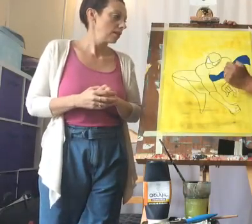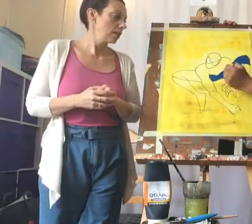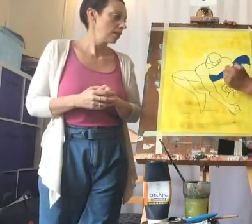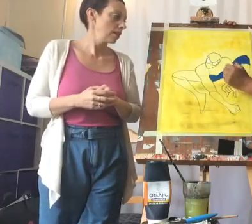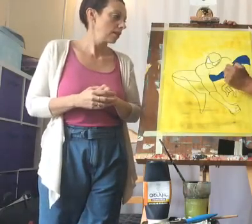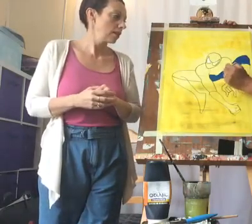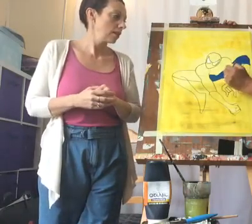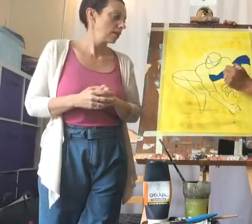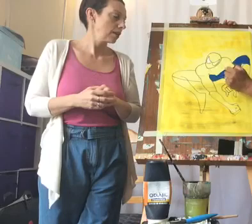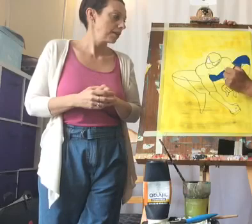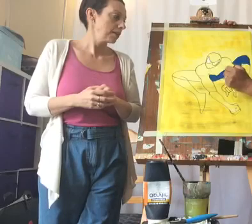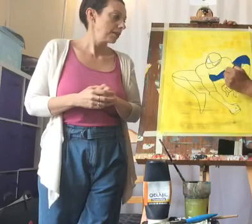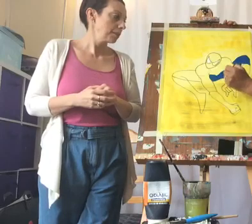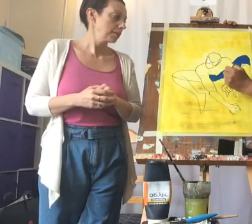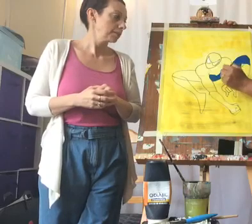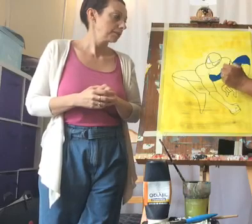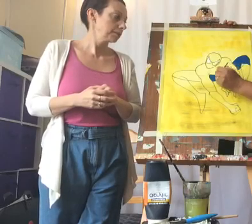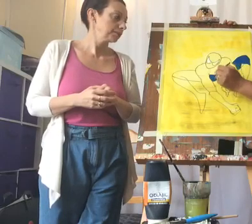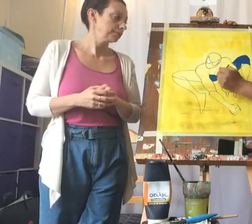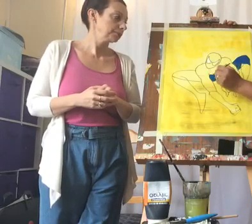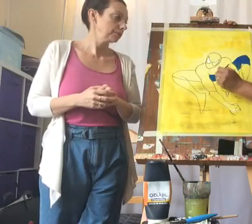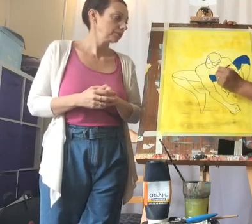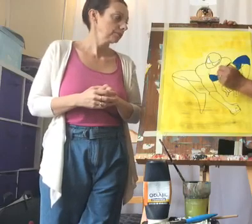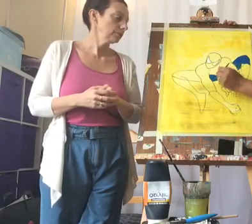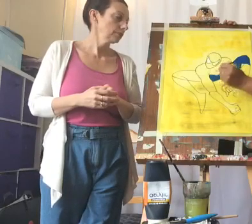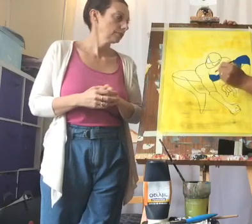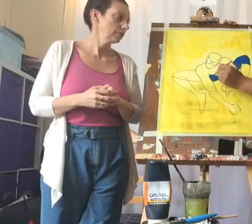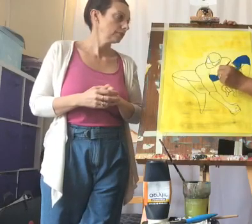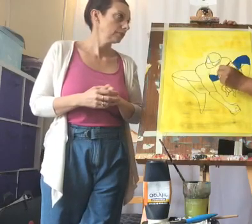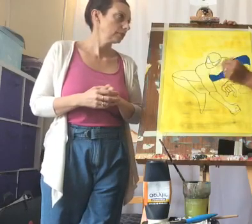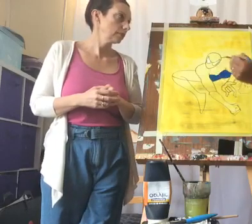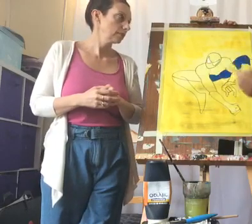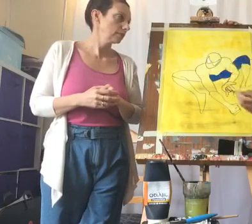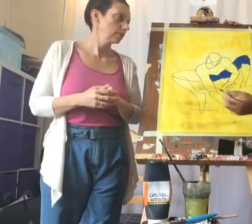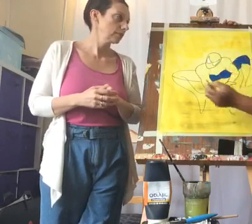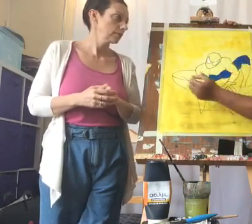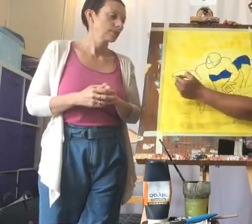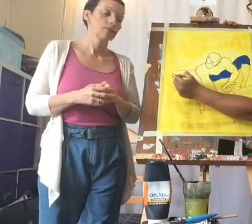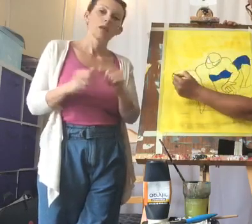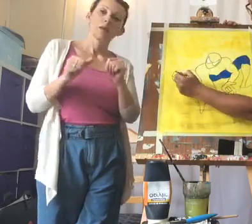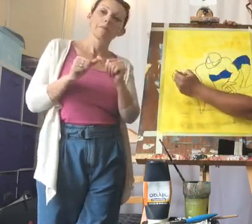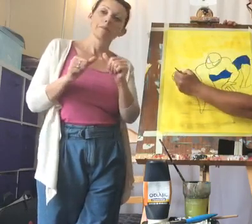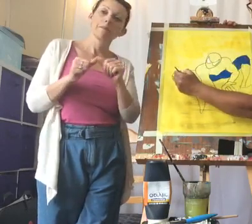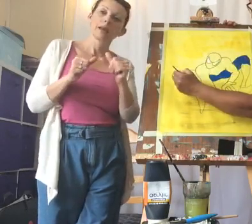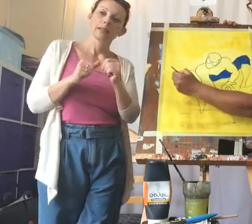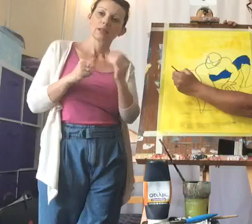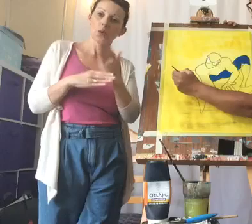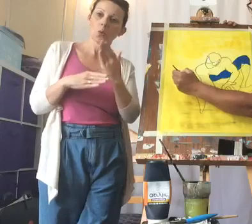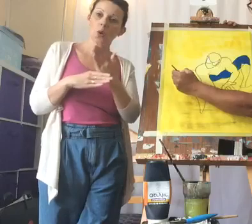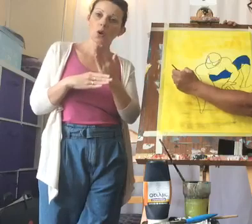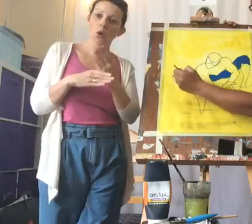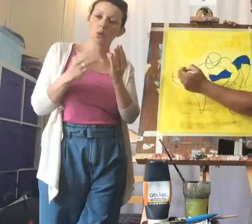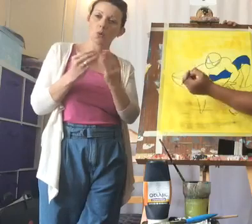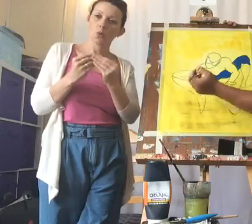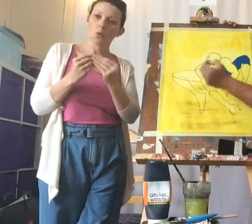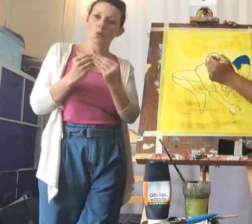So it's always best to work with, I find anyway, with all the light colours,